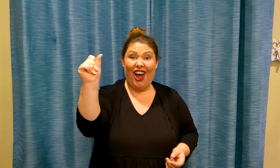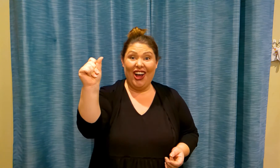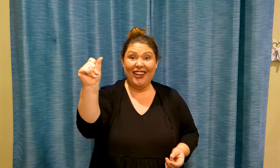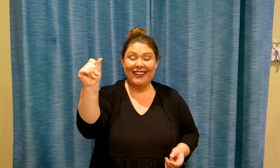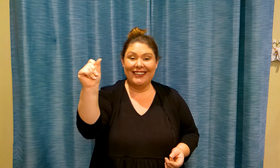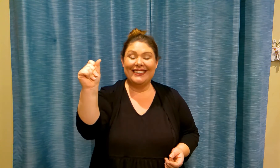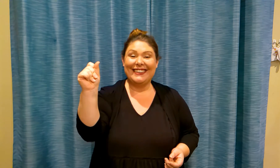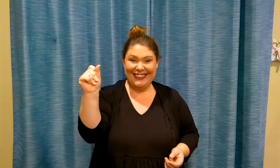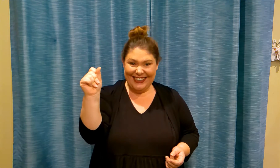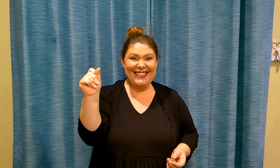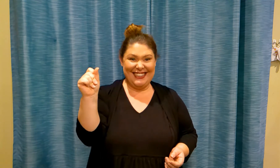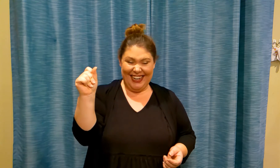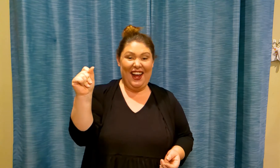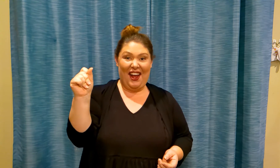Dog. Good job.